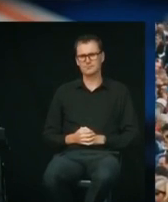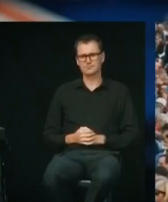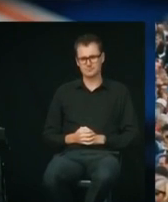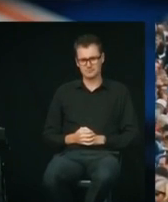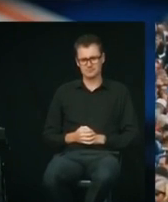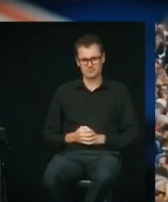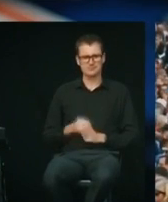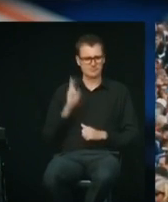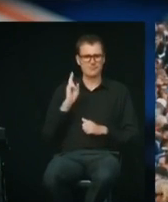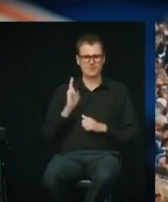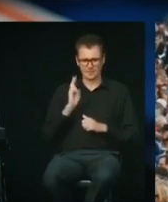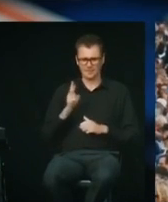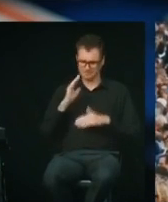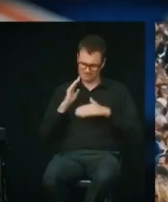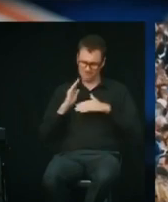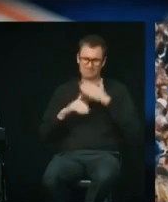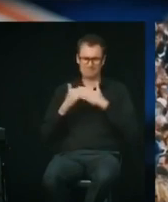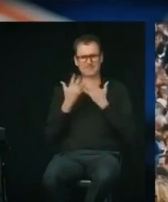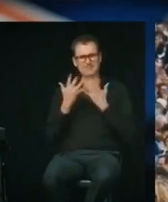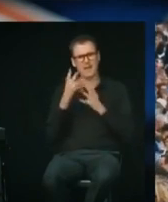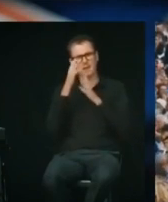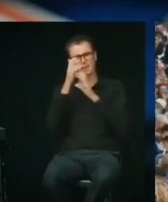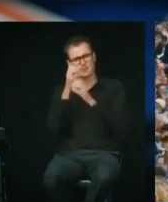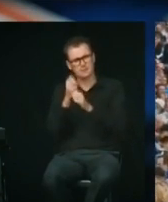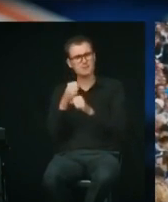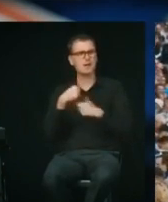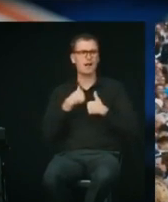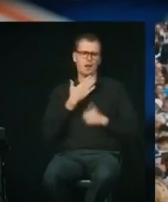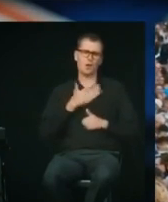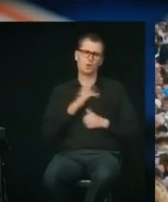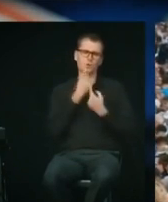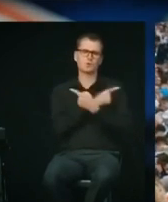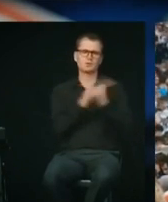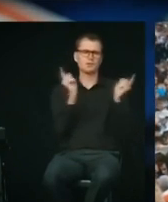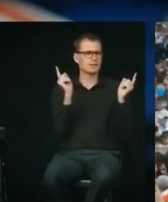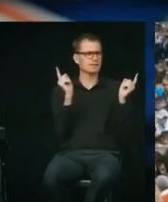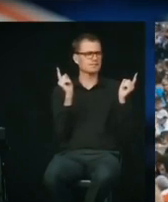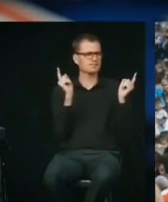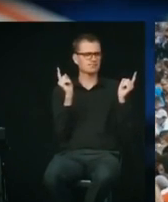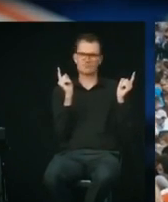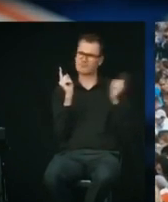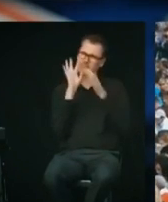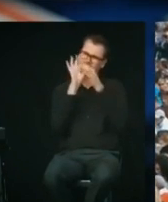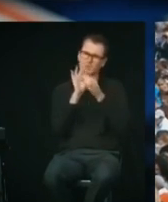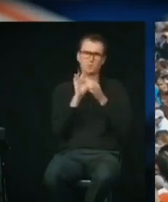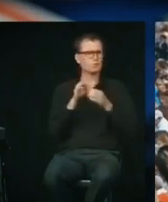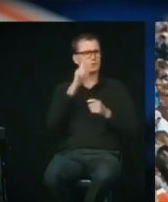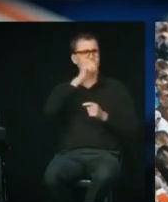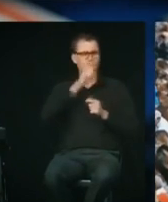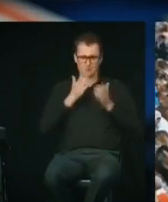again, I would like to say a couple of words for the humanity.